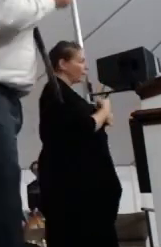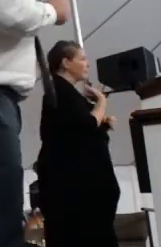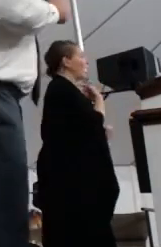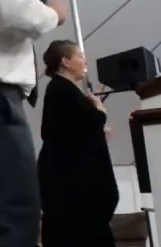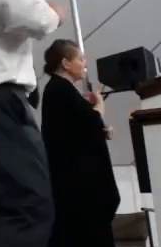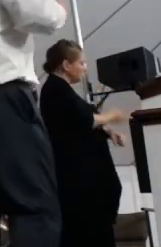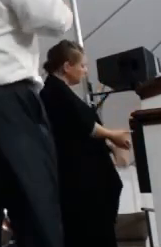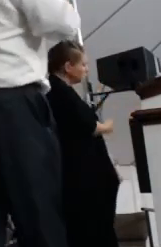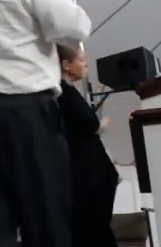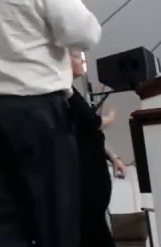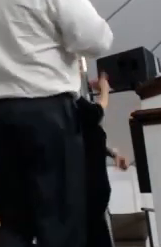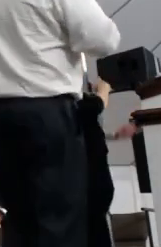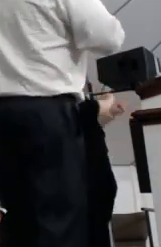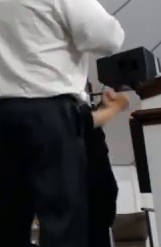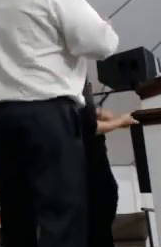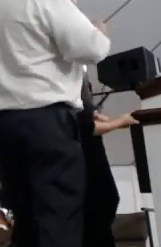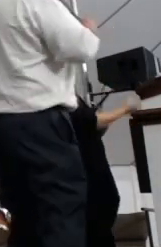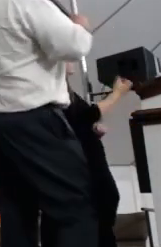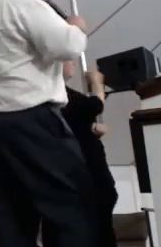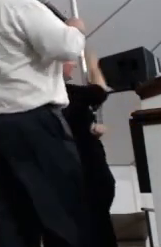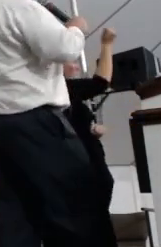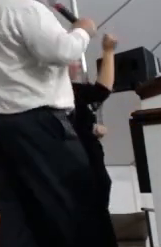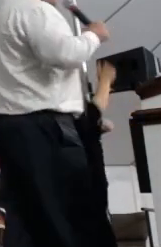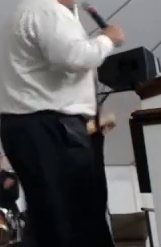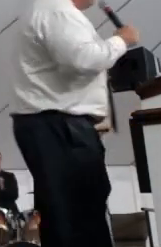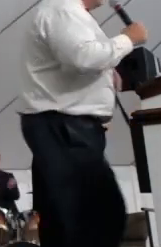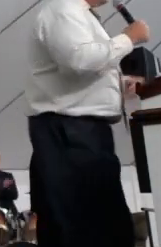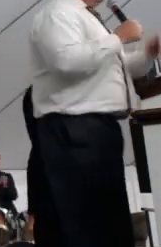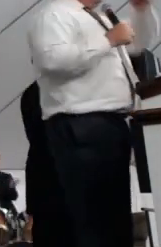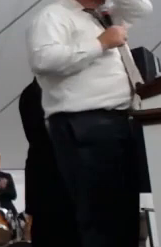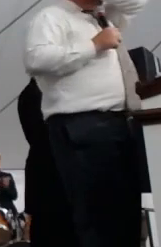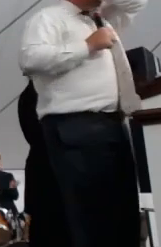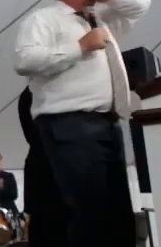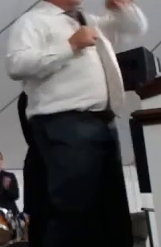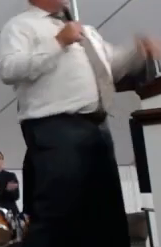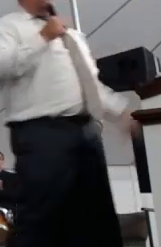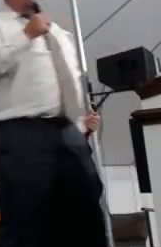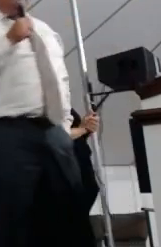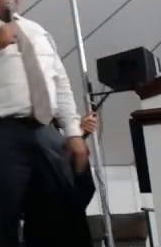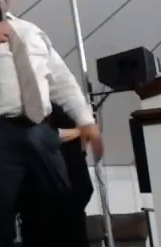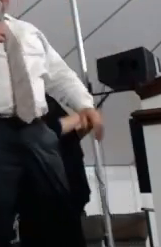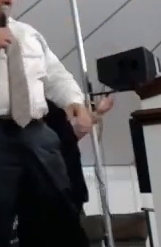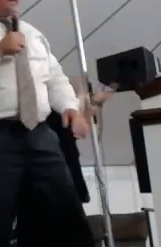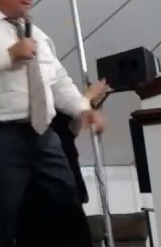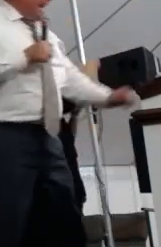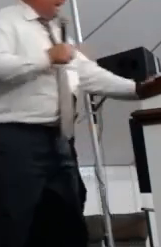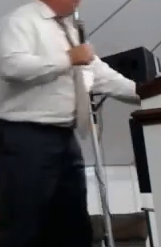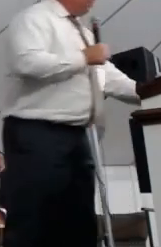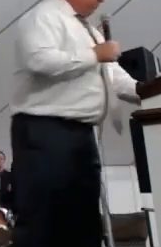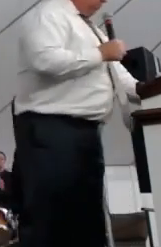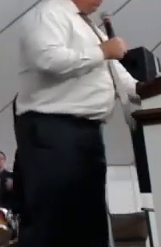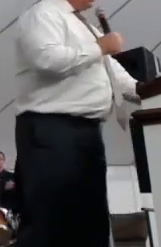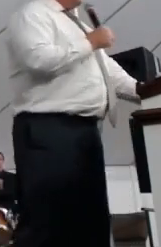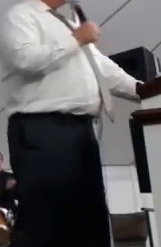better. Come on. My God, my God. Praise God, praise